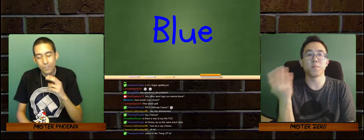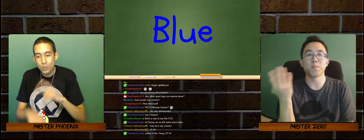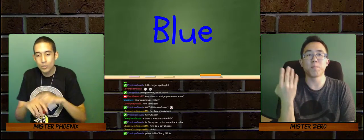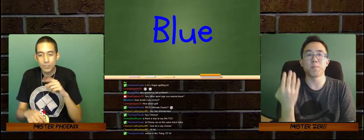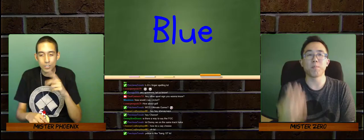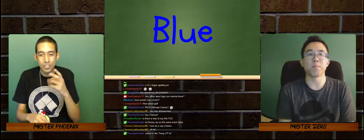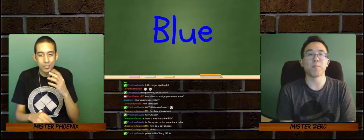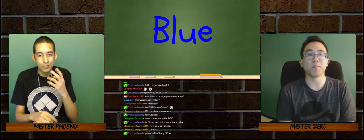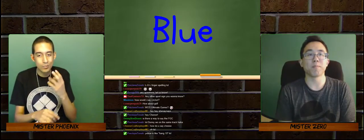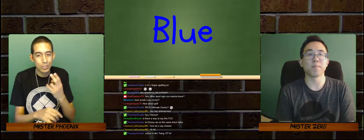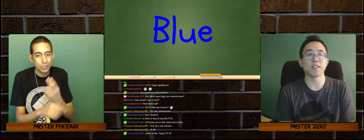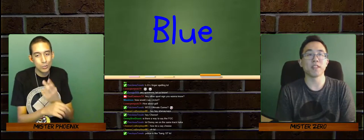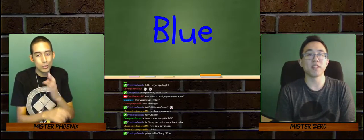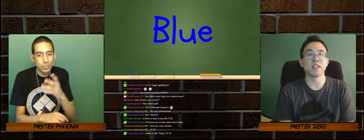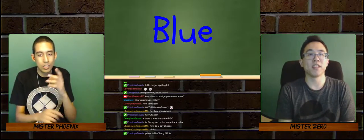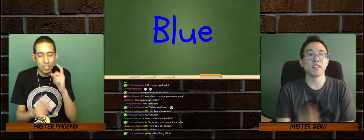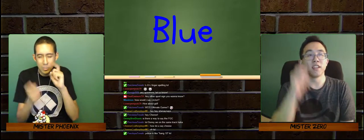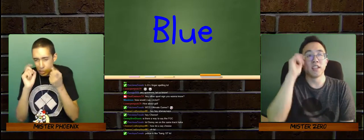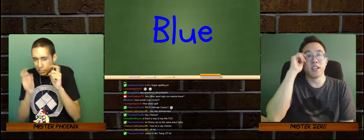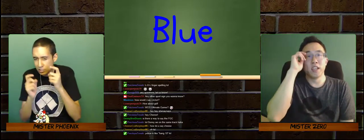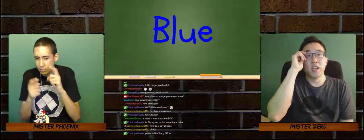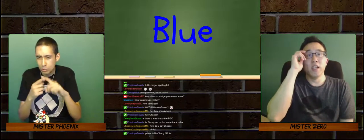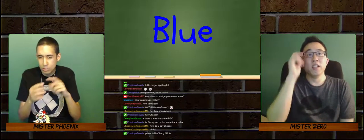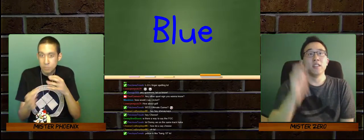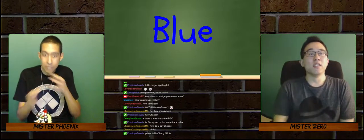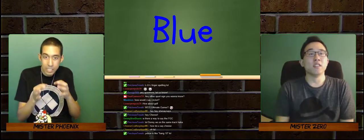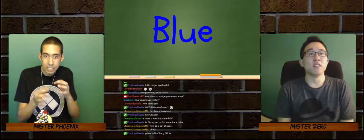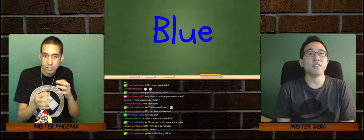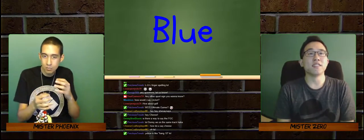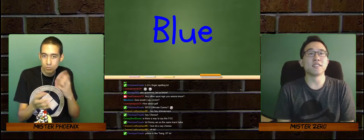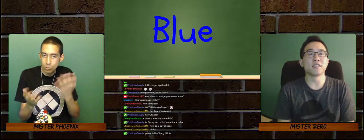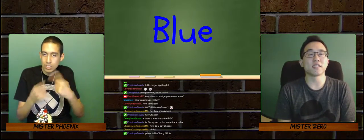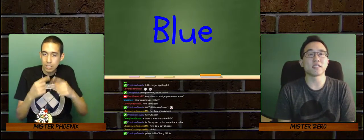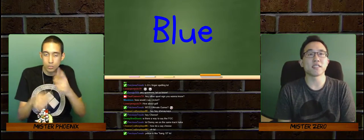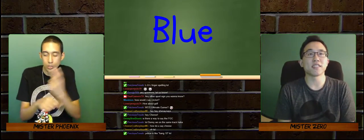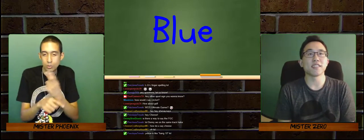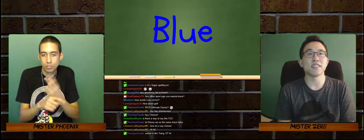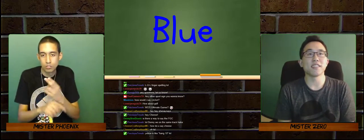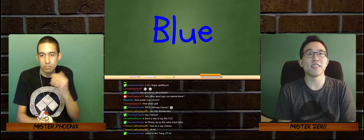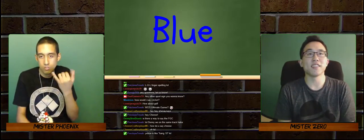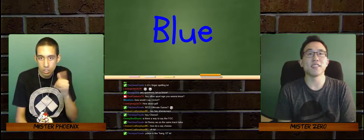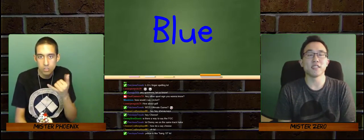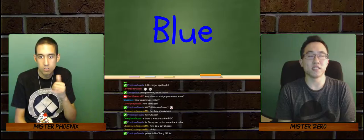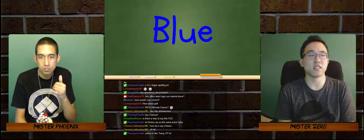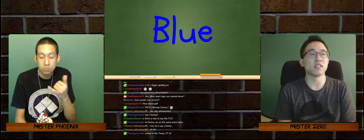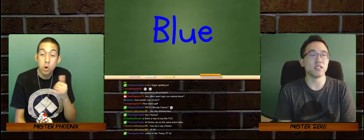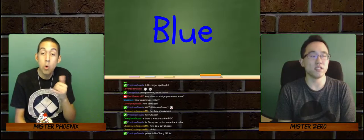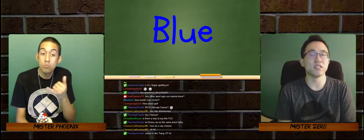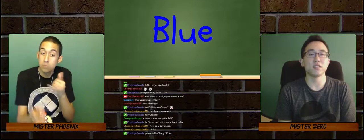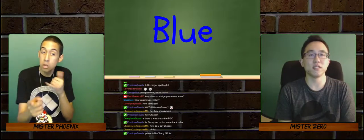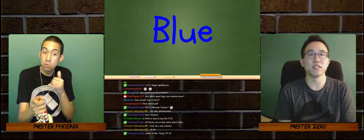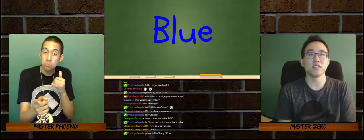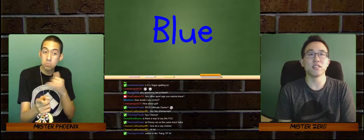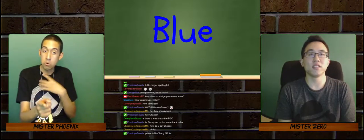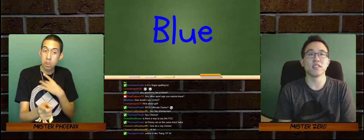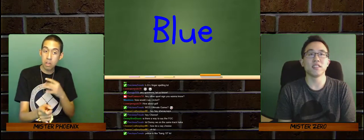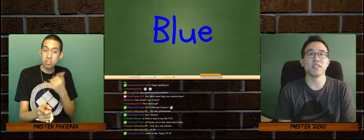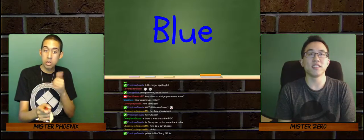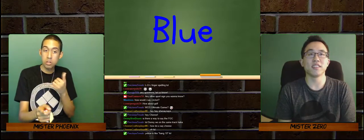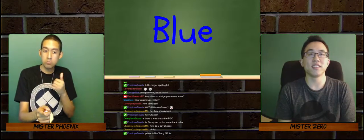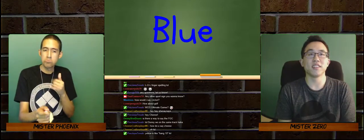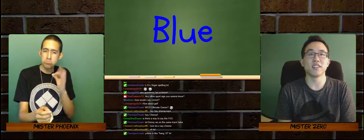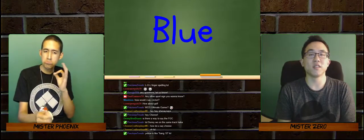And of course, you have to use your expression to explain what sign you're using. Yellow. Oh, yellow.